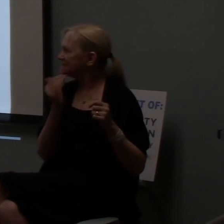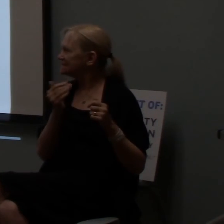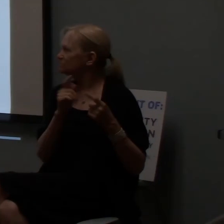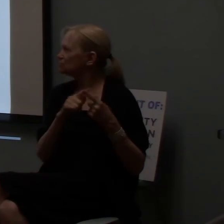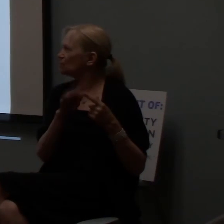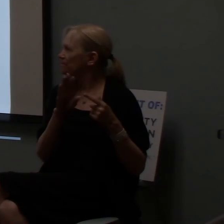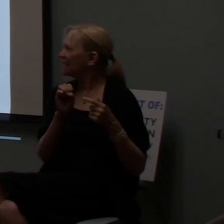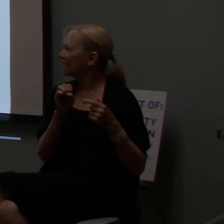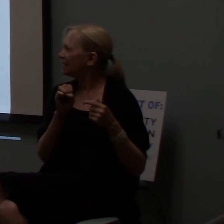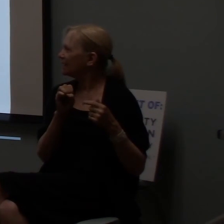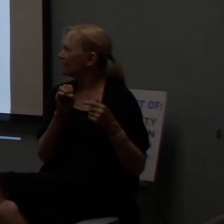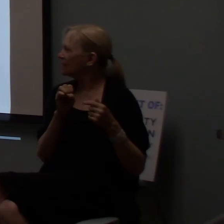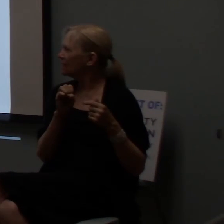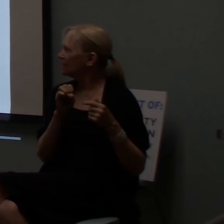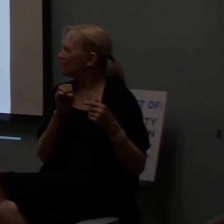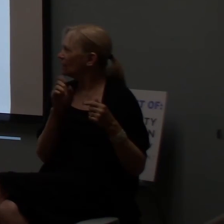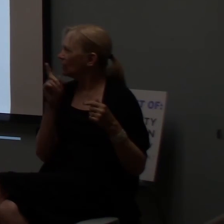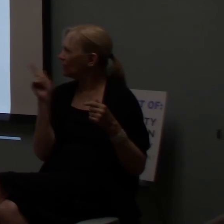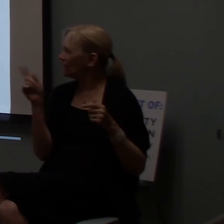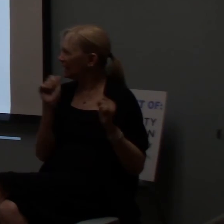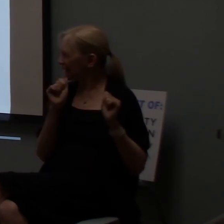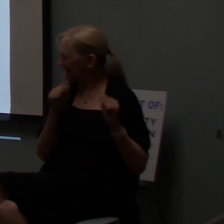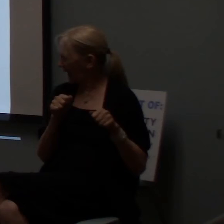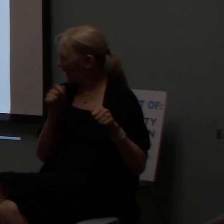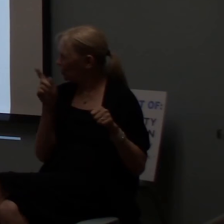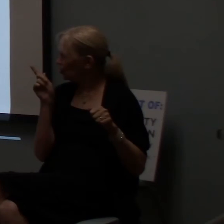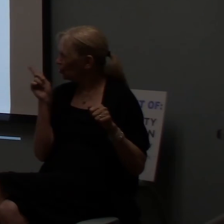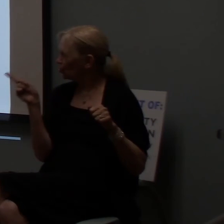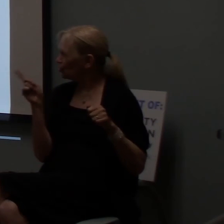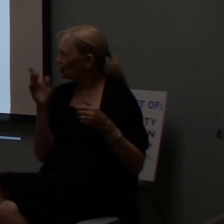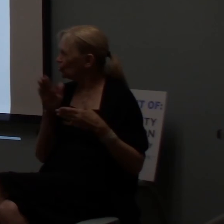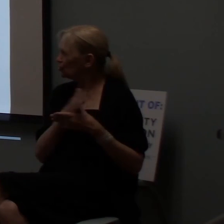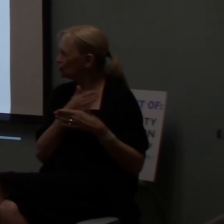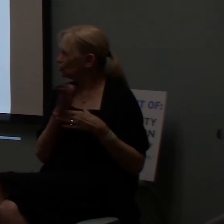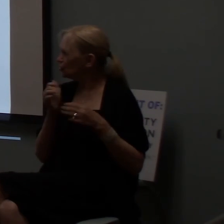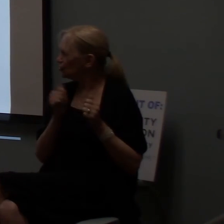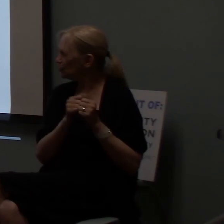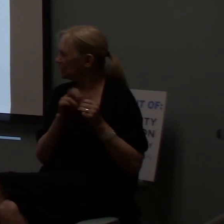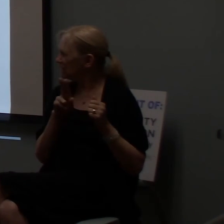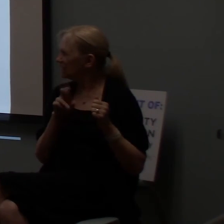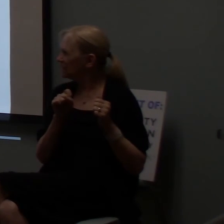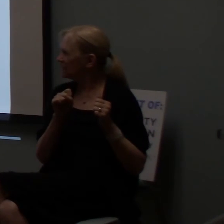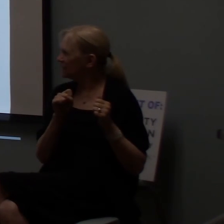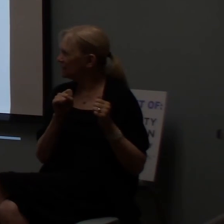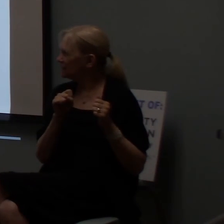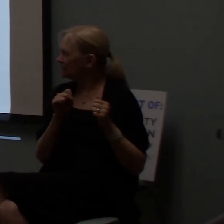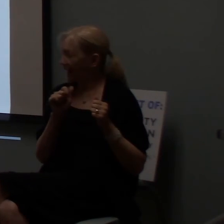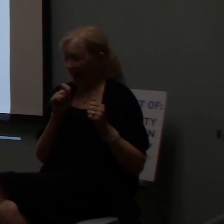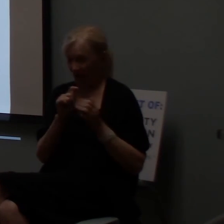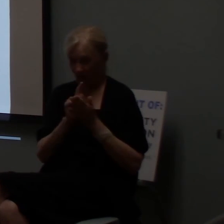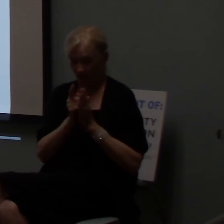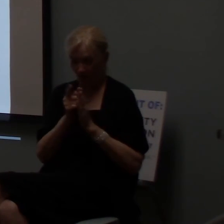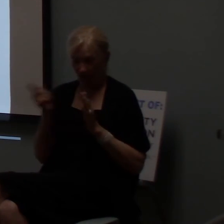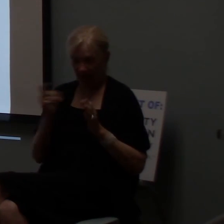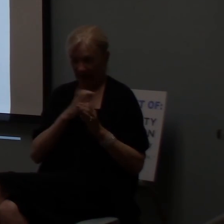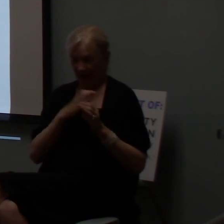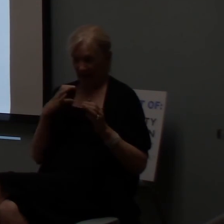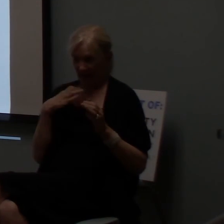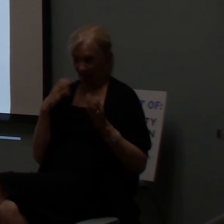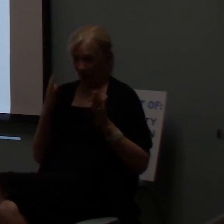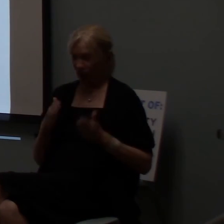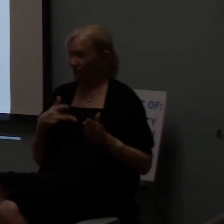anecdotal. Can you share with us as whether or not, at the moment, the commissioners feel